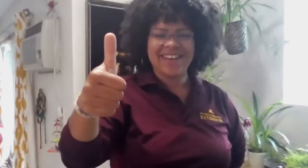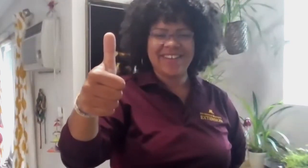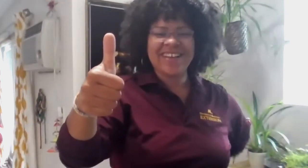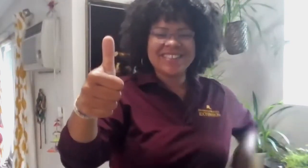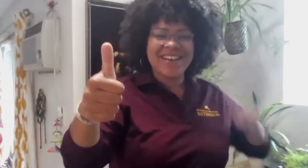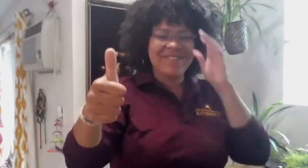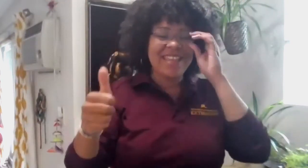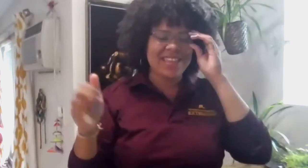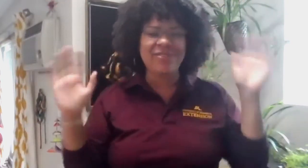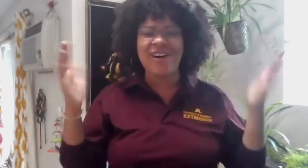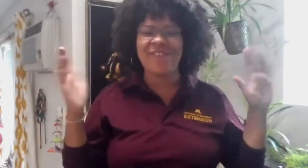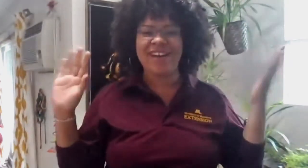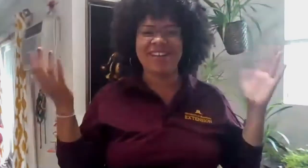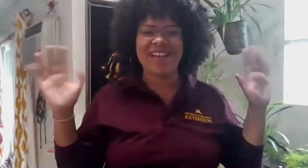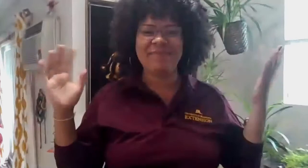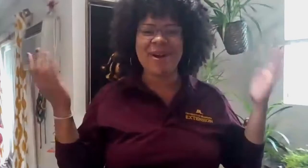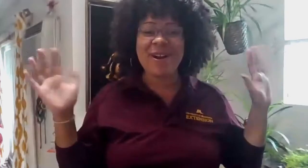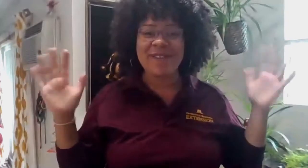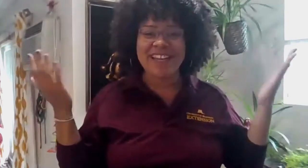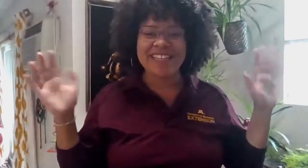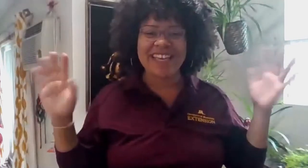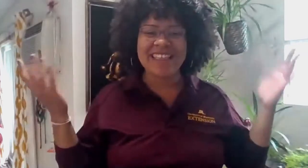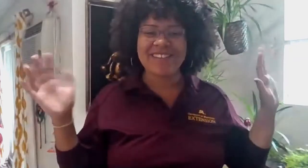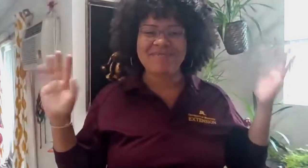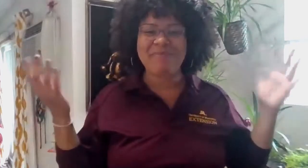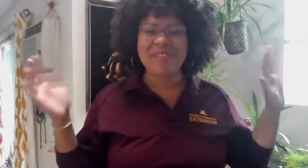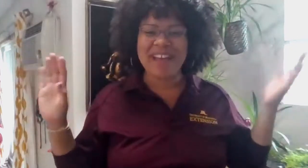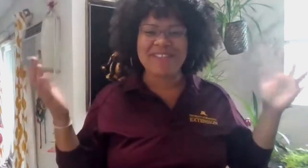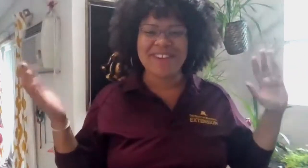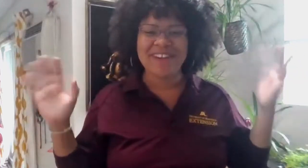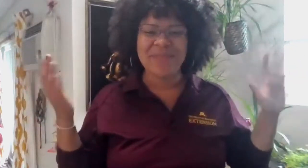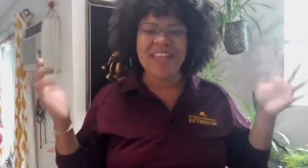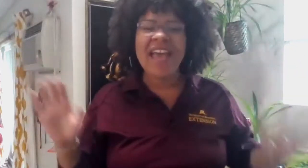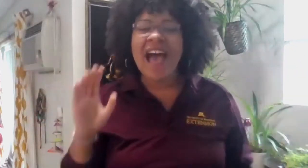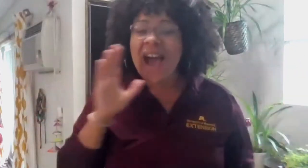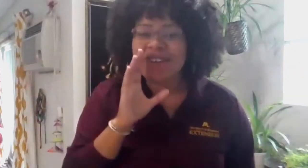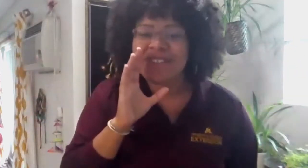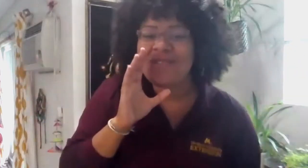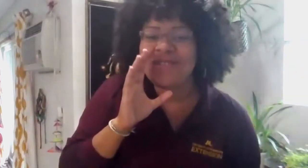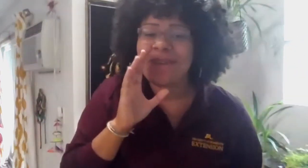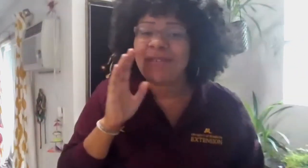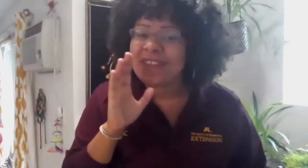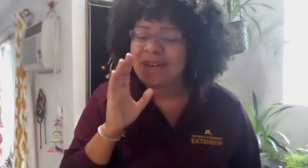Oh, so amazing. You all followed along perfectly. There's some applause for you. I want to show you something really